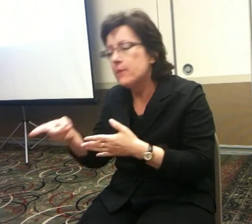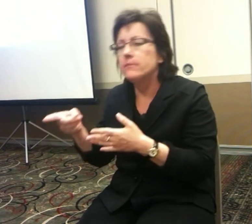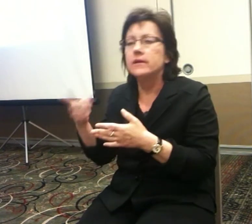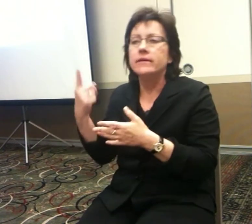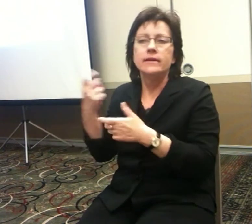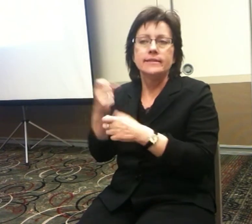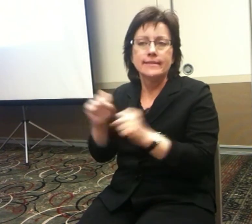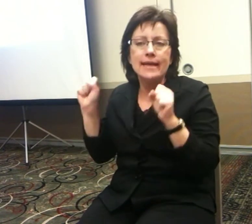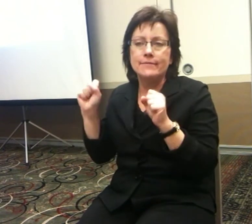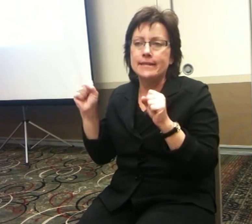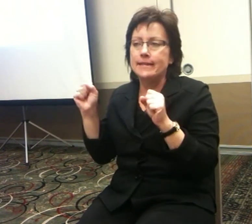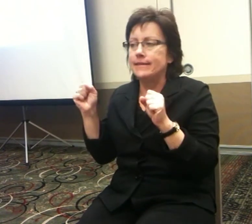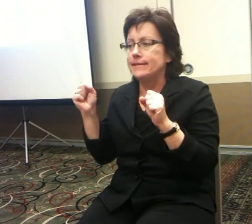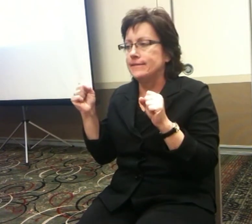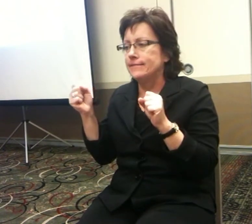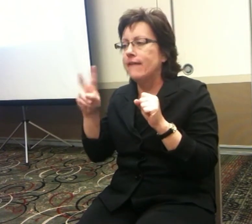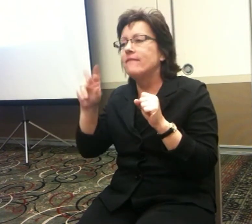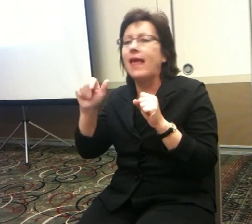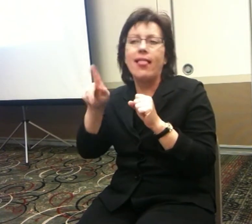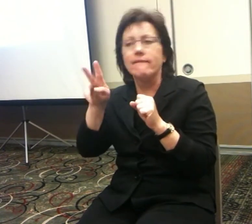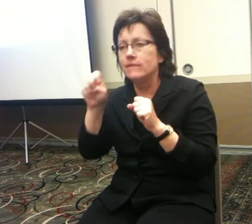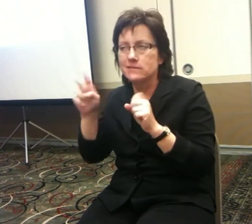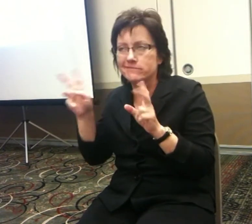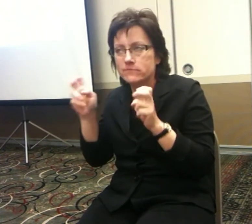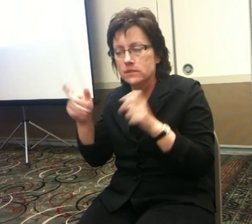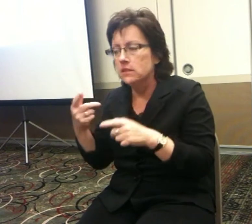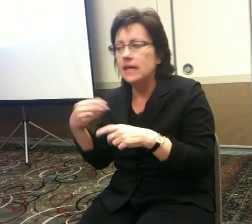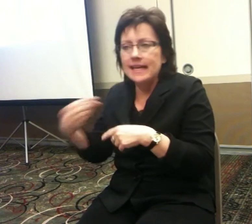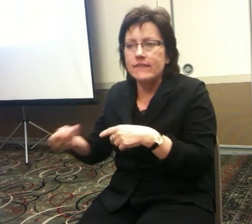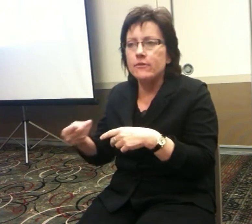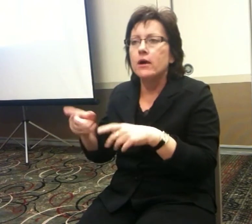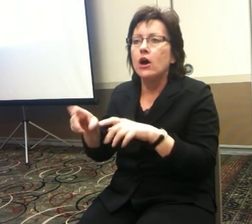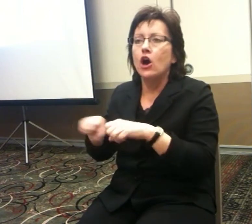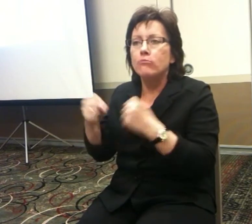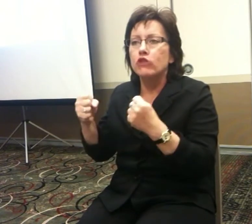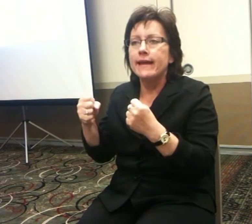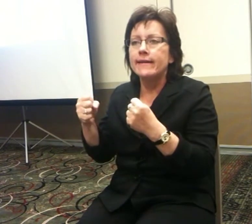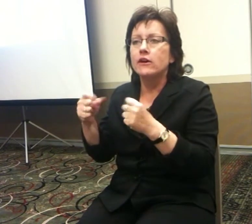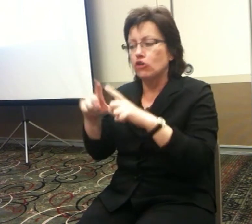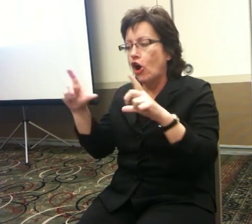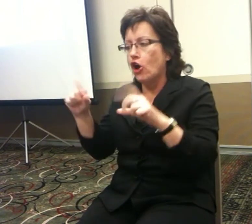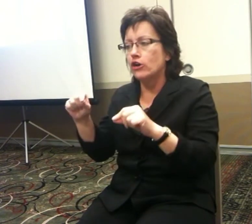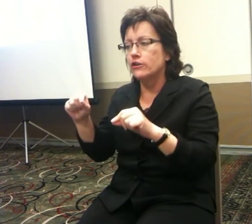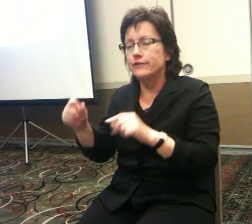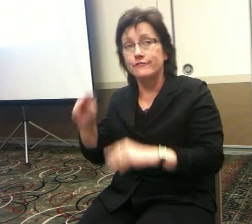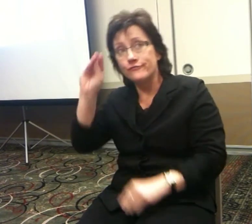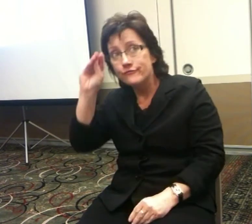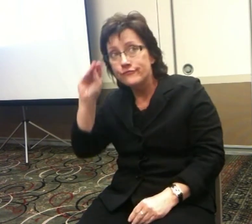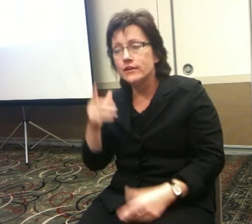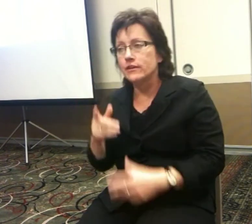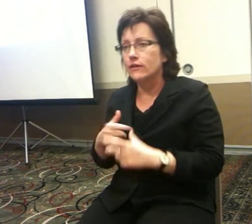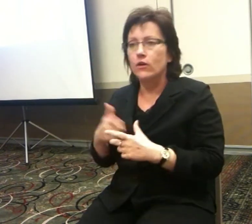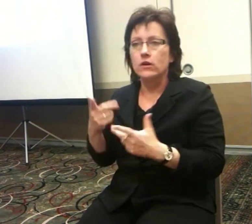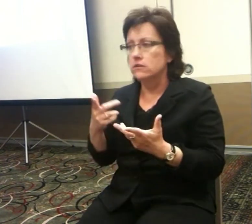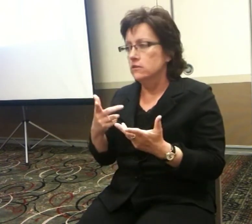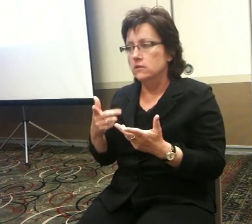card, or it might be some kind of a situation that says, I've got a desk over there. If you feel overwhelmed, get up, move over to that desk. I'll get to you as quickly as I